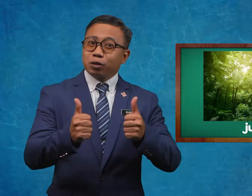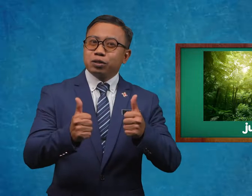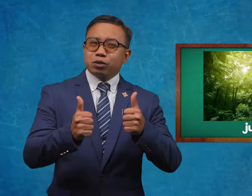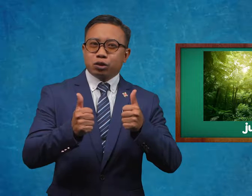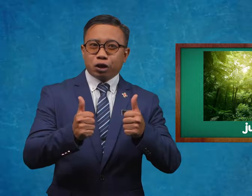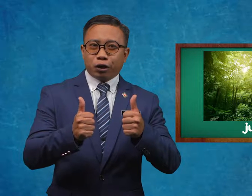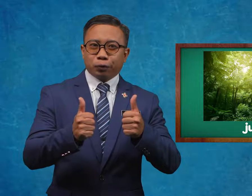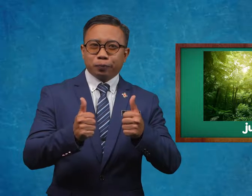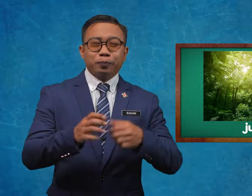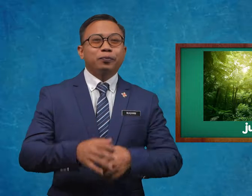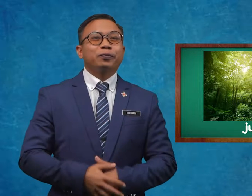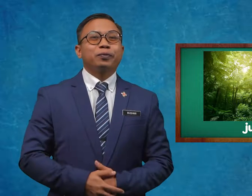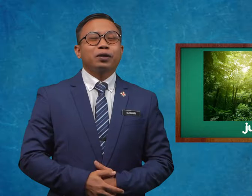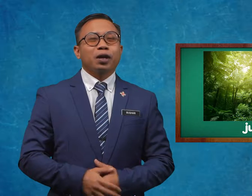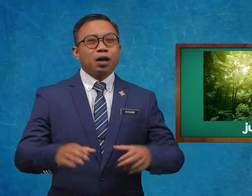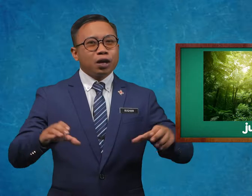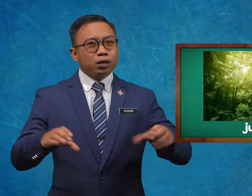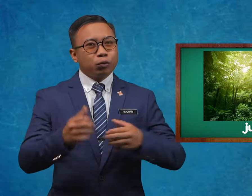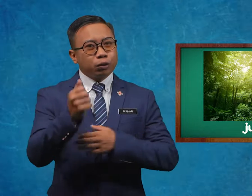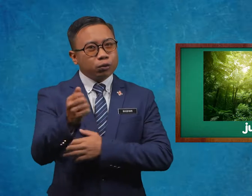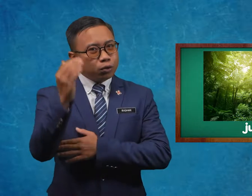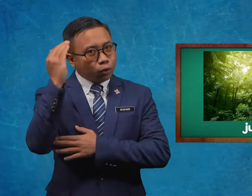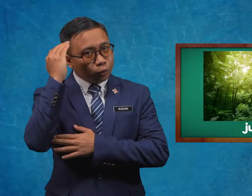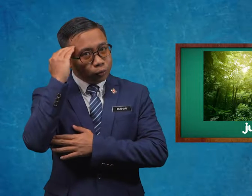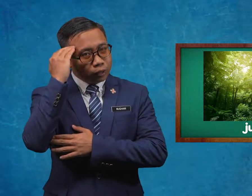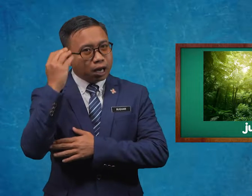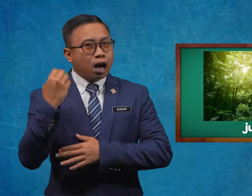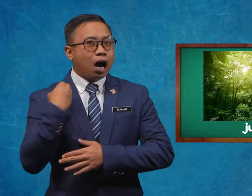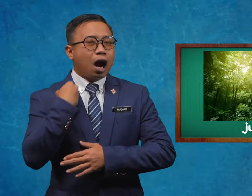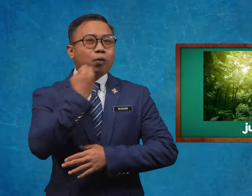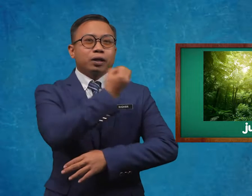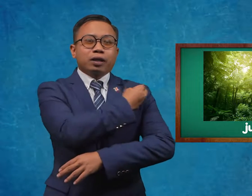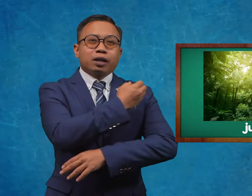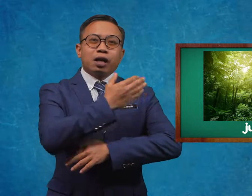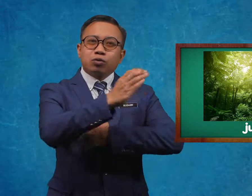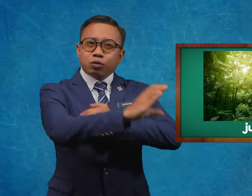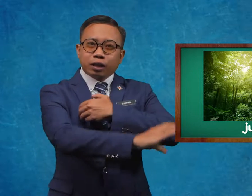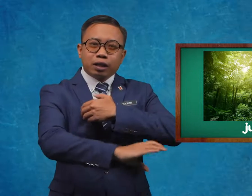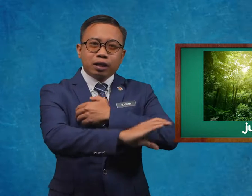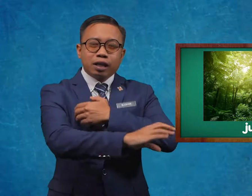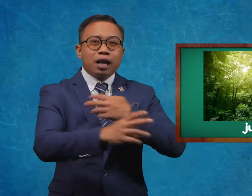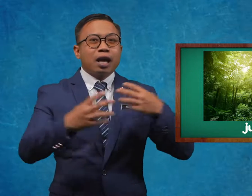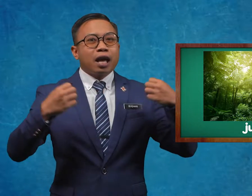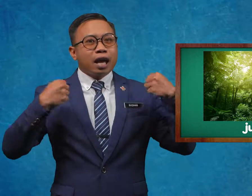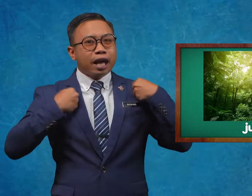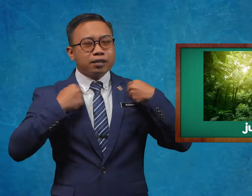Good job! Do you know our country has